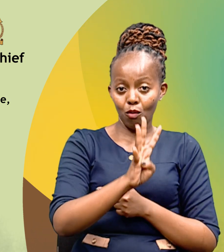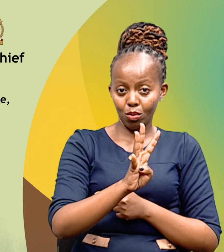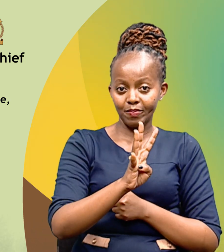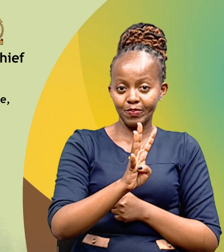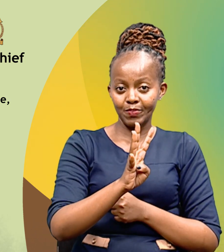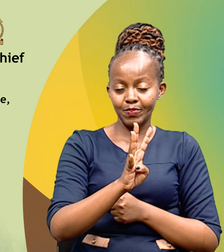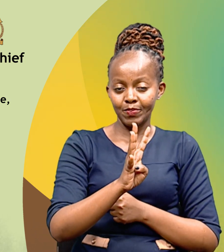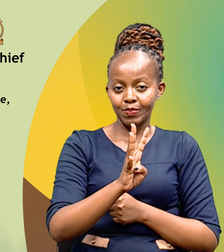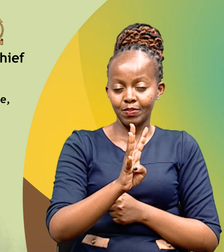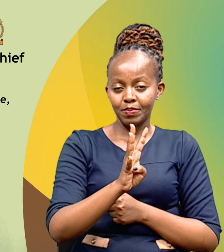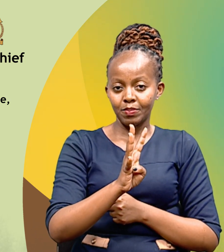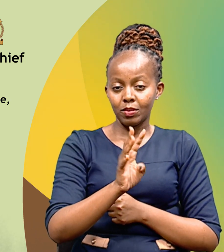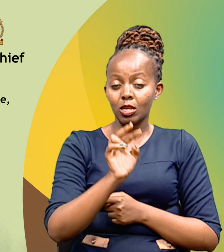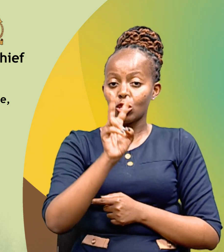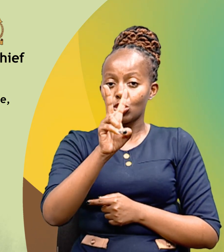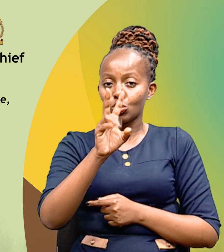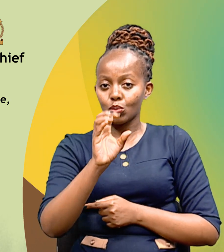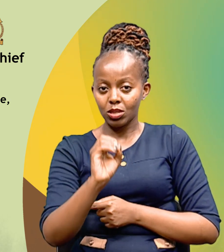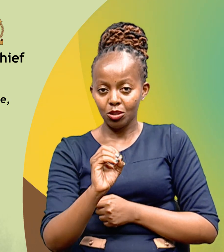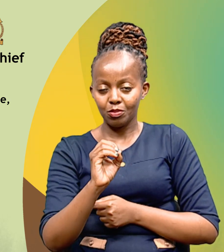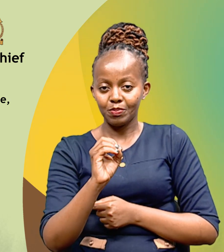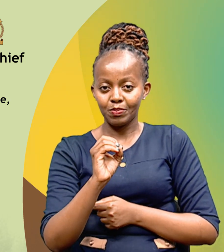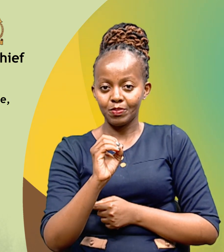+254 20